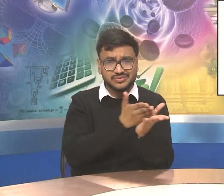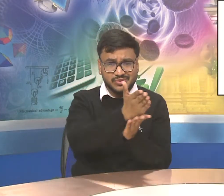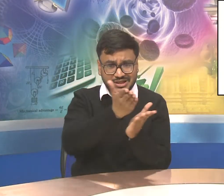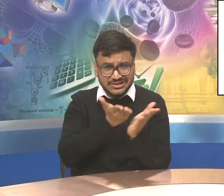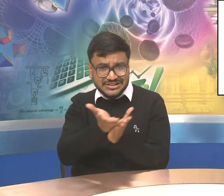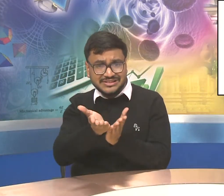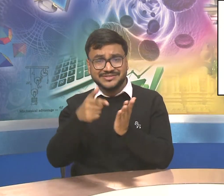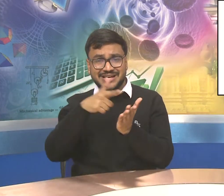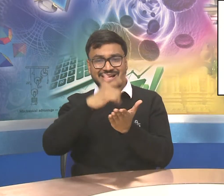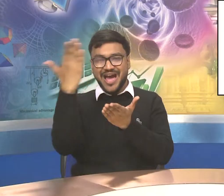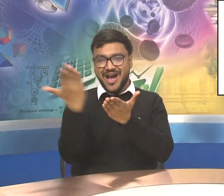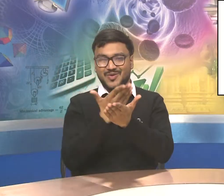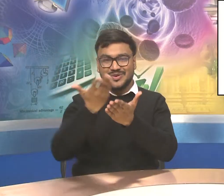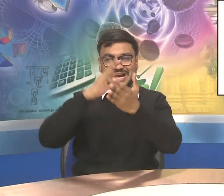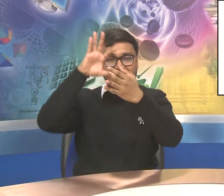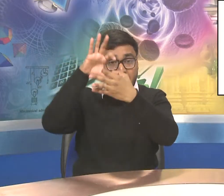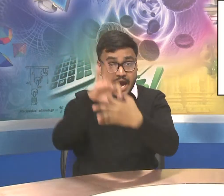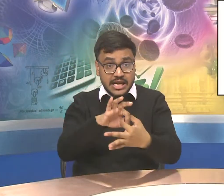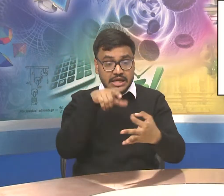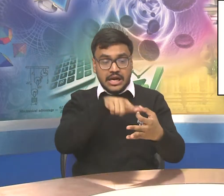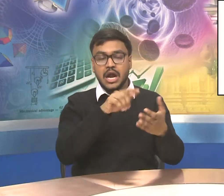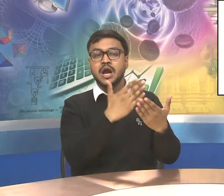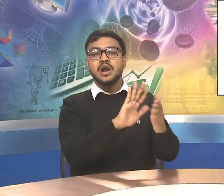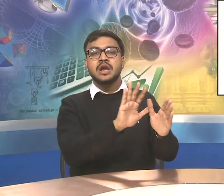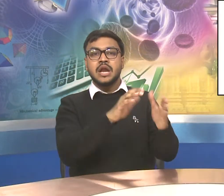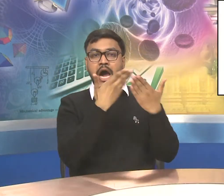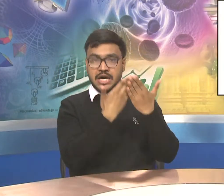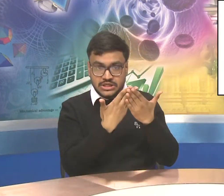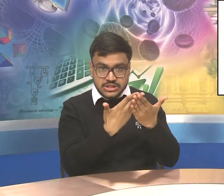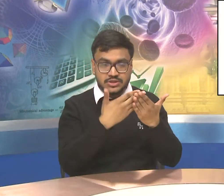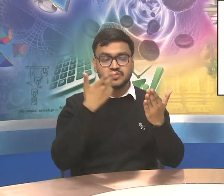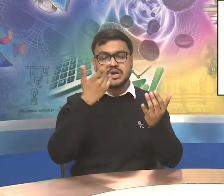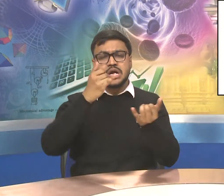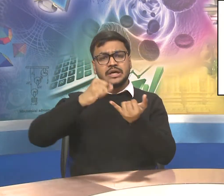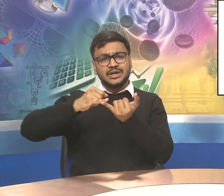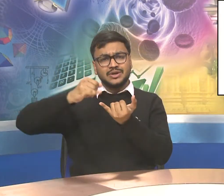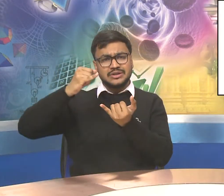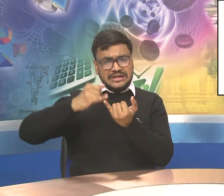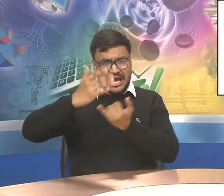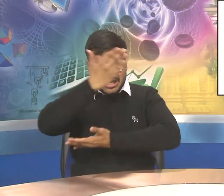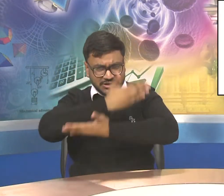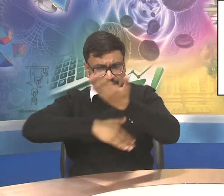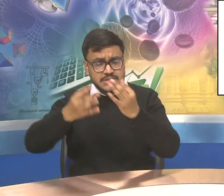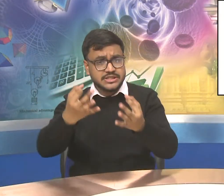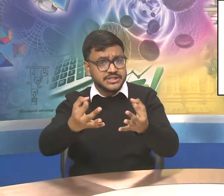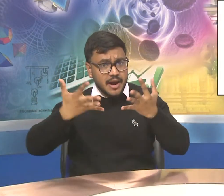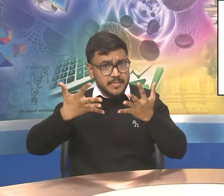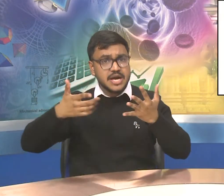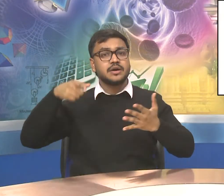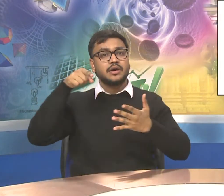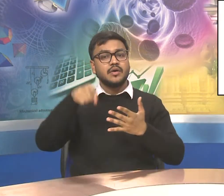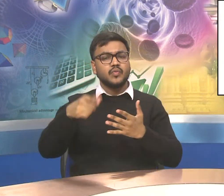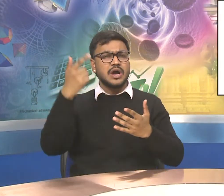And last but not least, they can elaborate upon the types of services offered